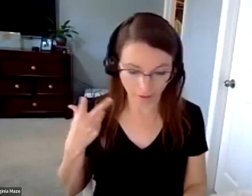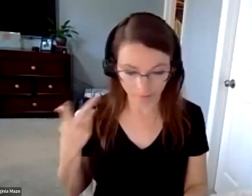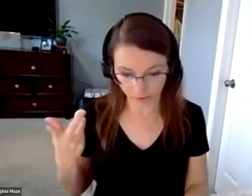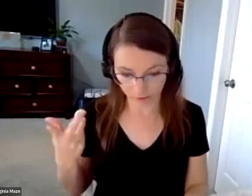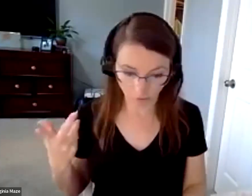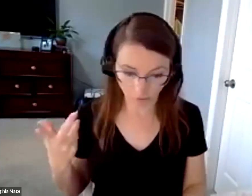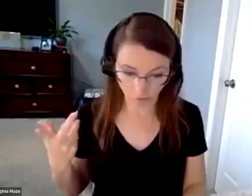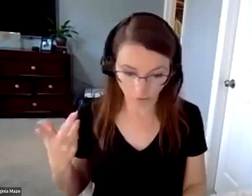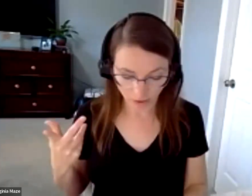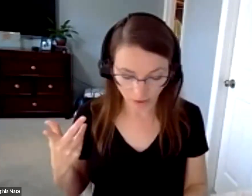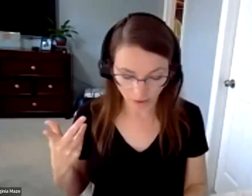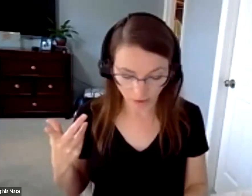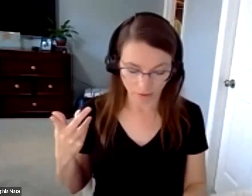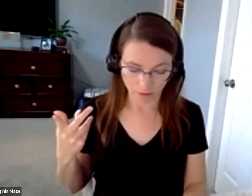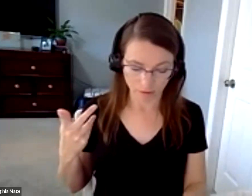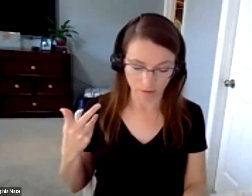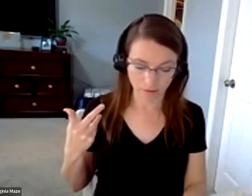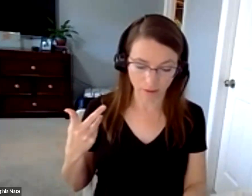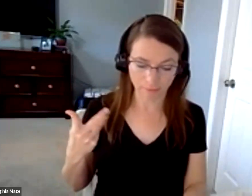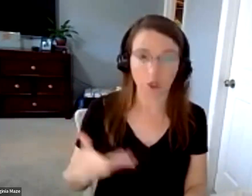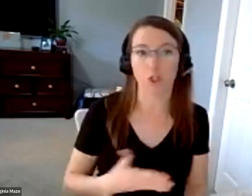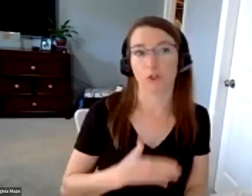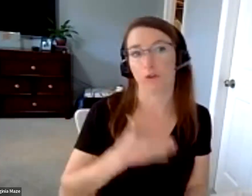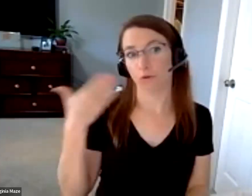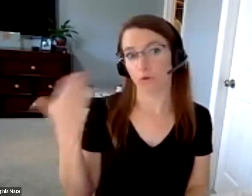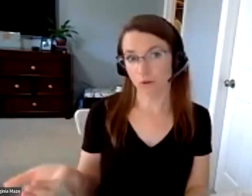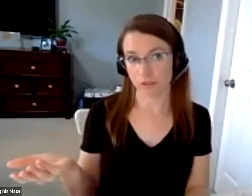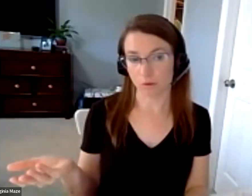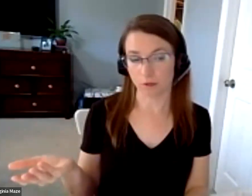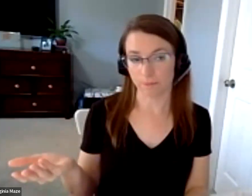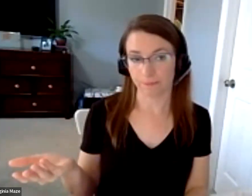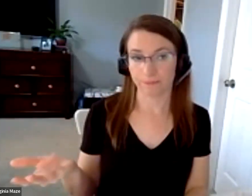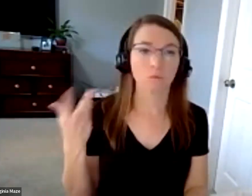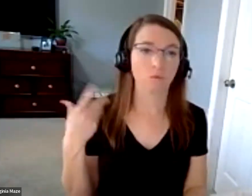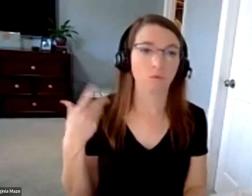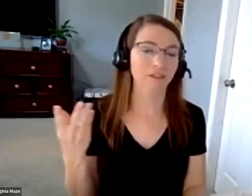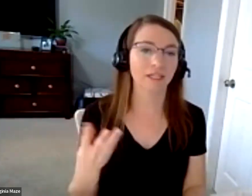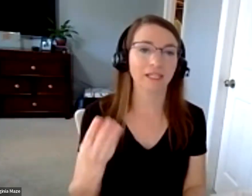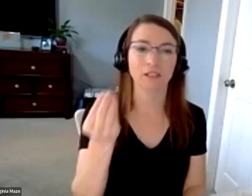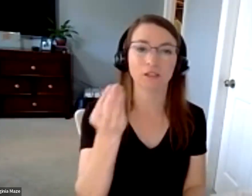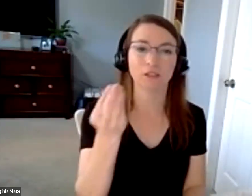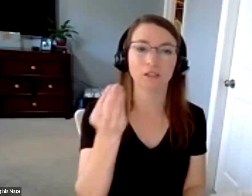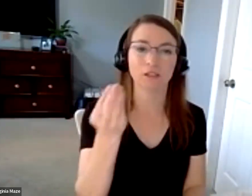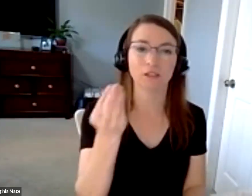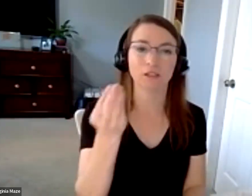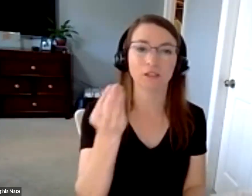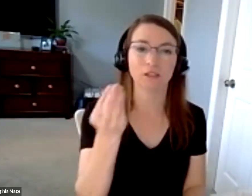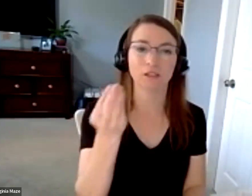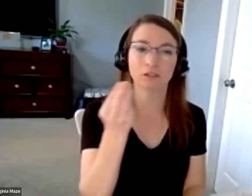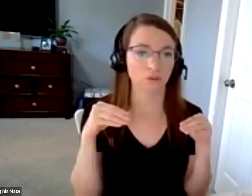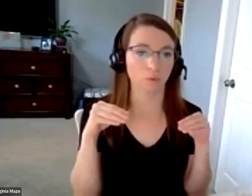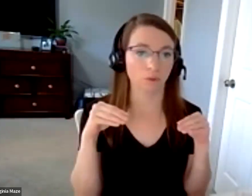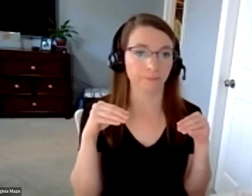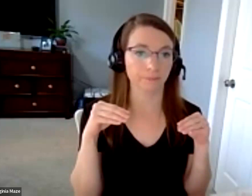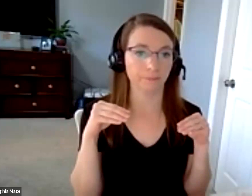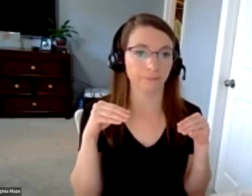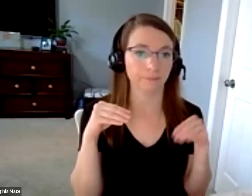Oh, I have store on here twice. Let's talk about grocery store. We're going to sign food